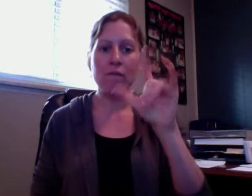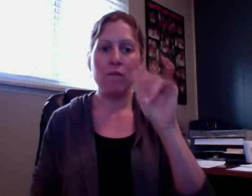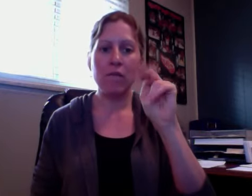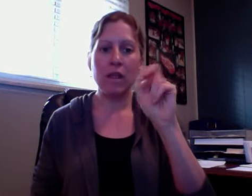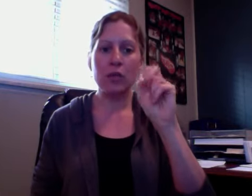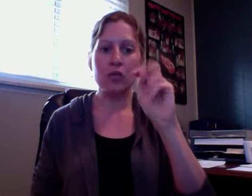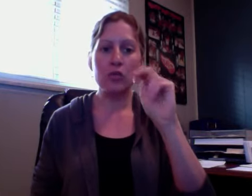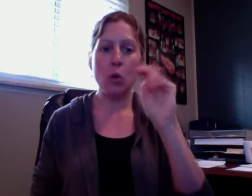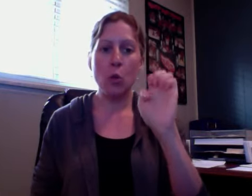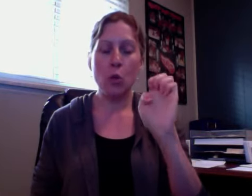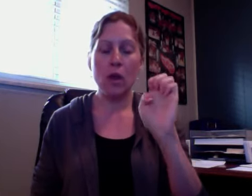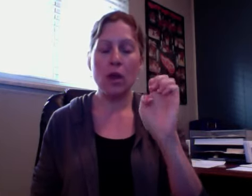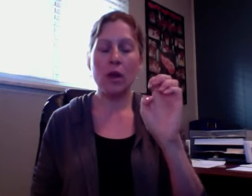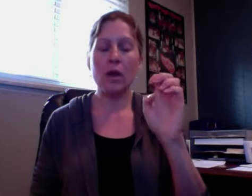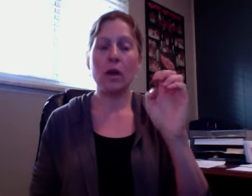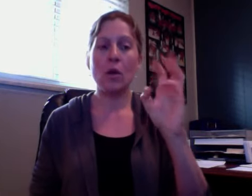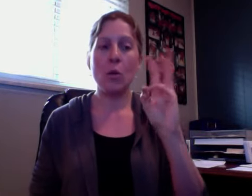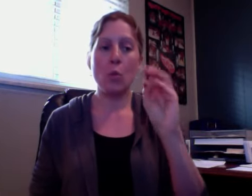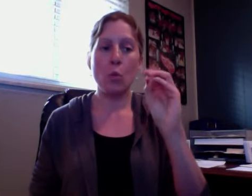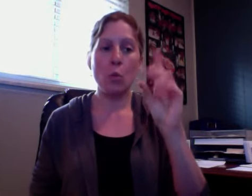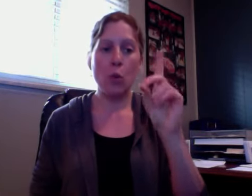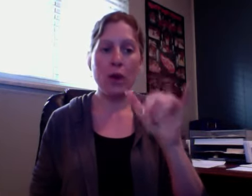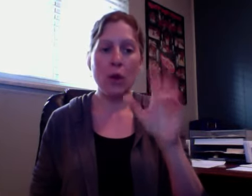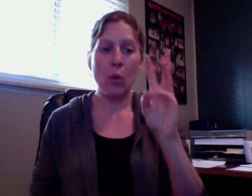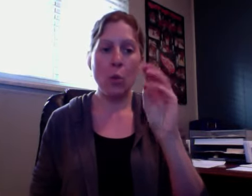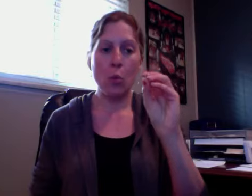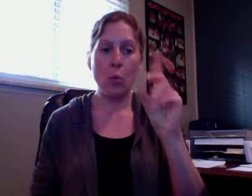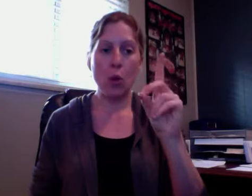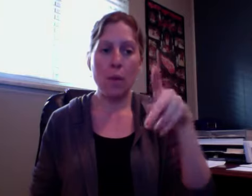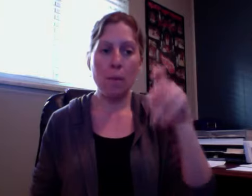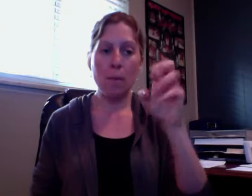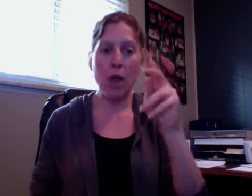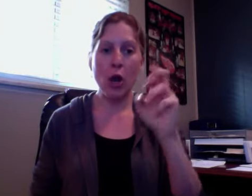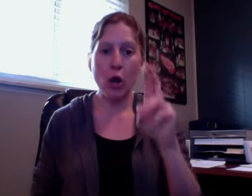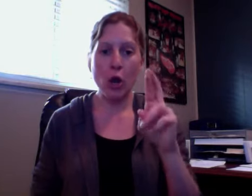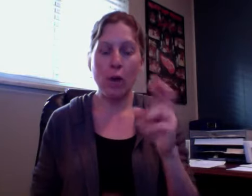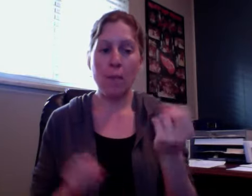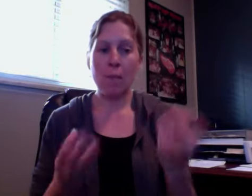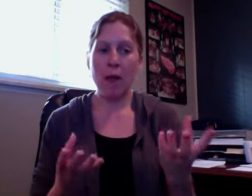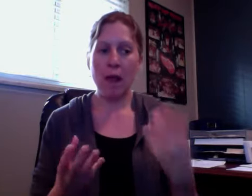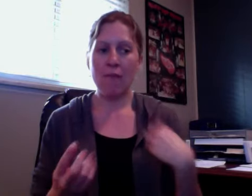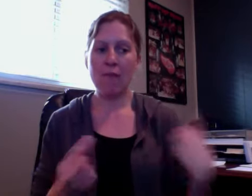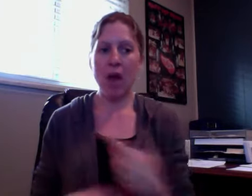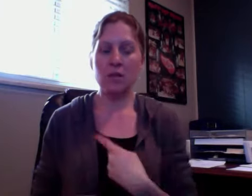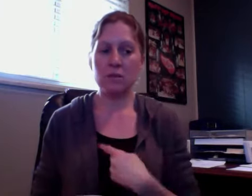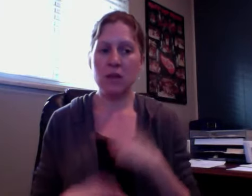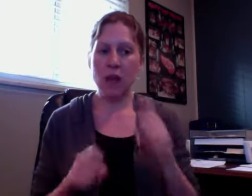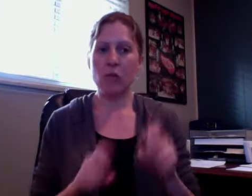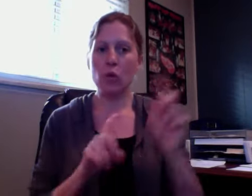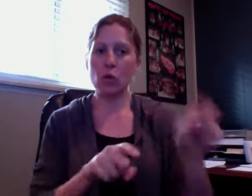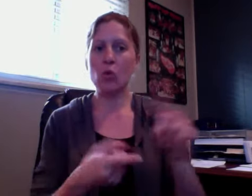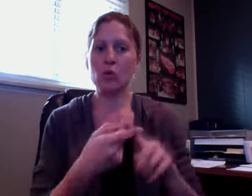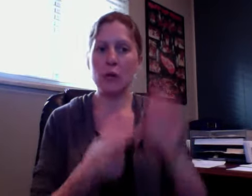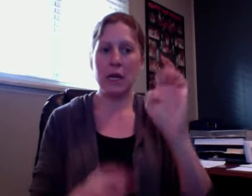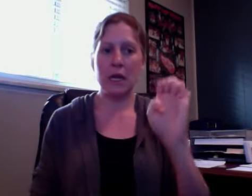the classroom in English. So many of us experienced having to participate in ESOL classes, and for those who don't know, that's English